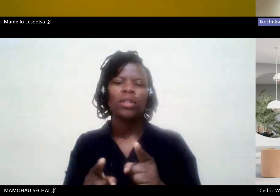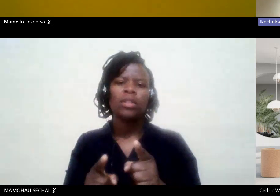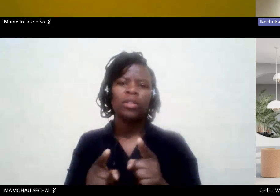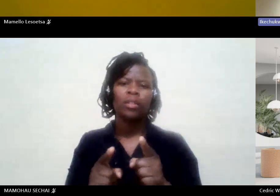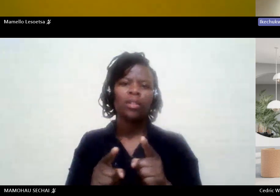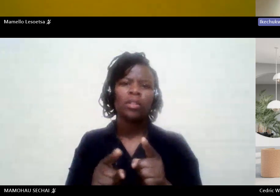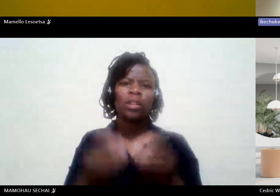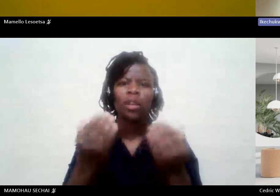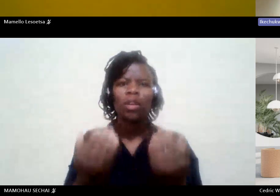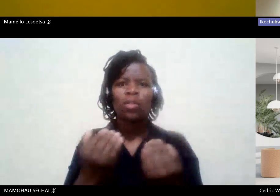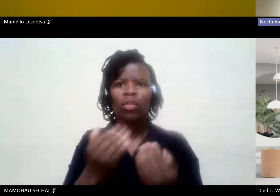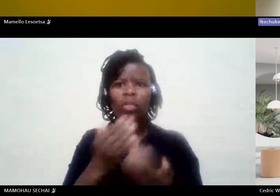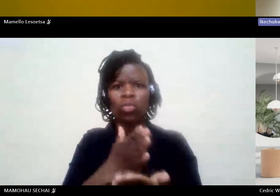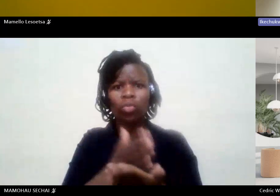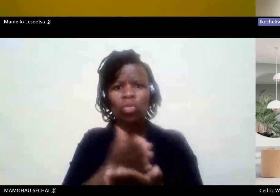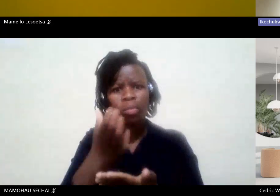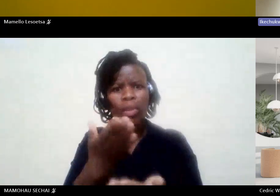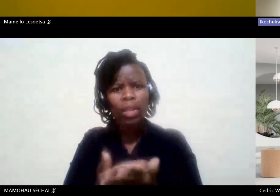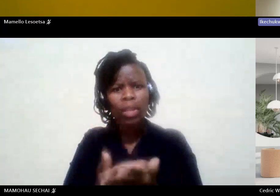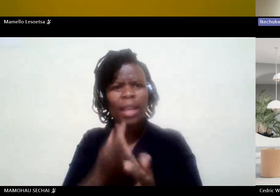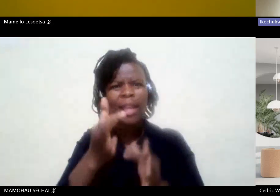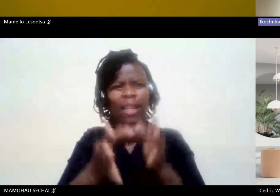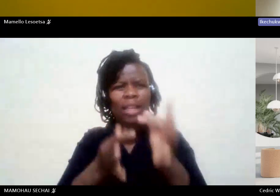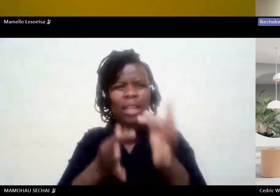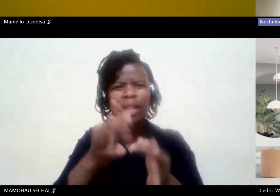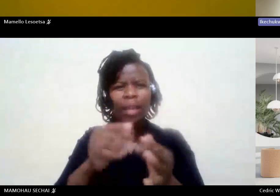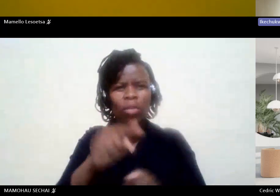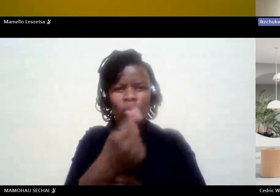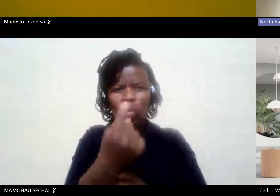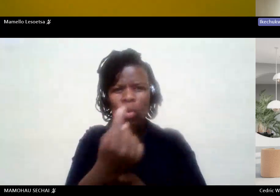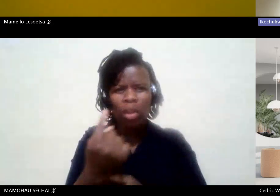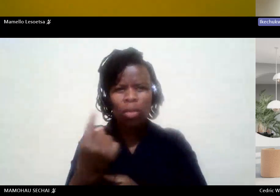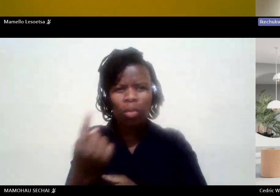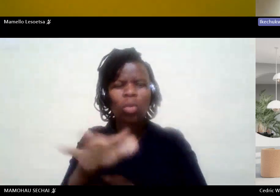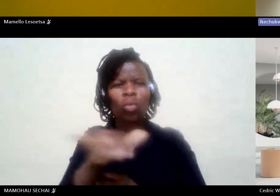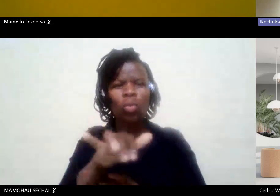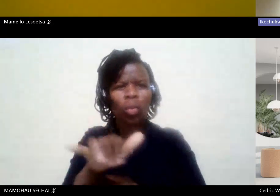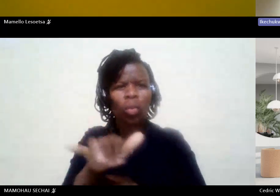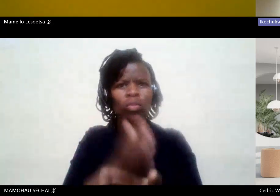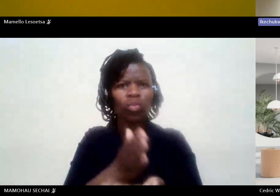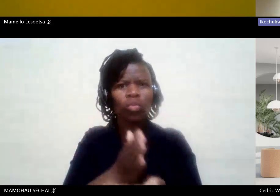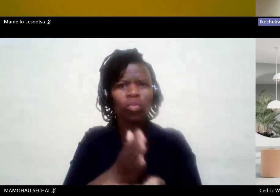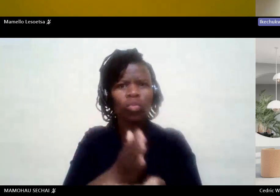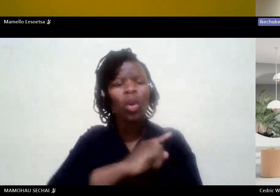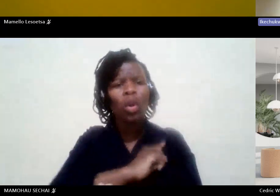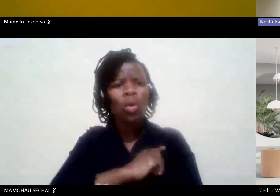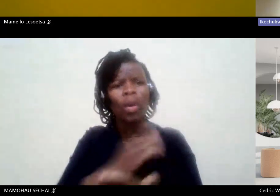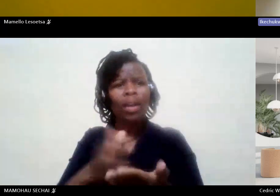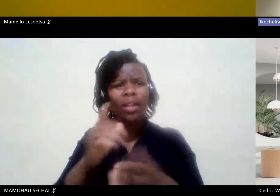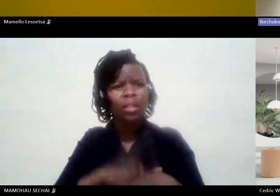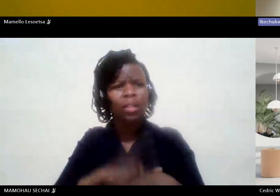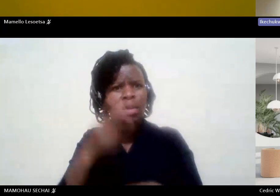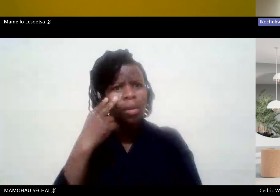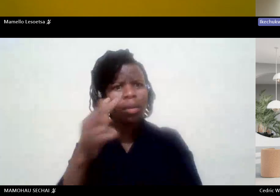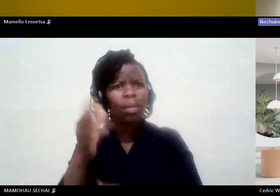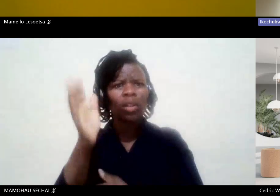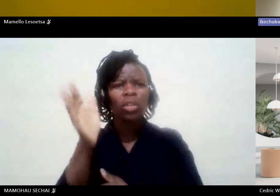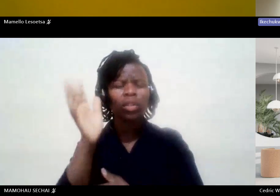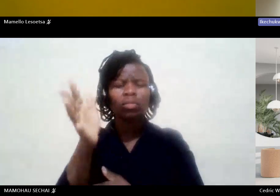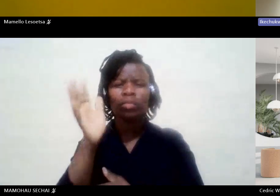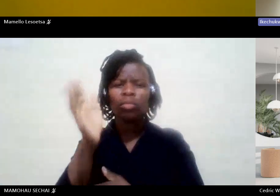describing everything, verbalizing everything which they're teaching with. Because even sometimes when you see a lecturer, even me, sometimes, see a lecturer that has gotten a little